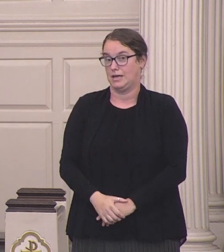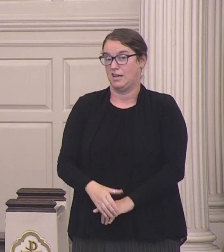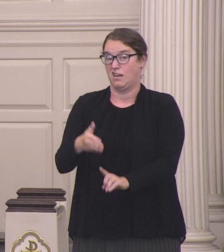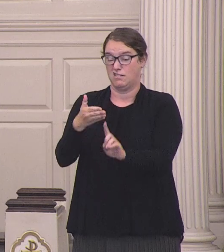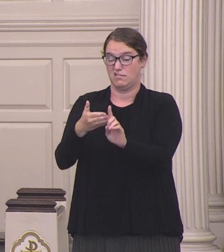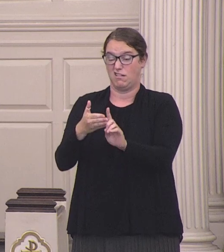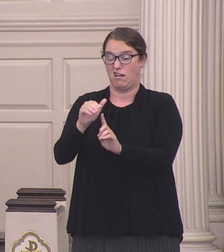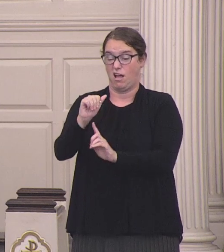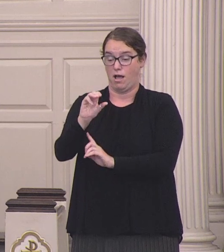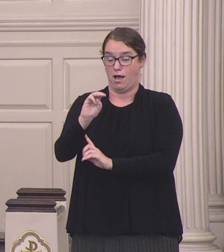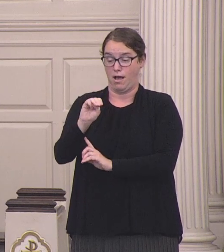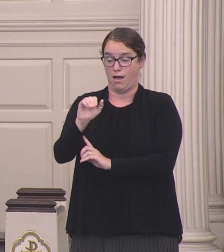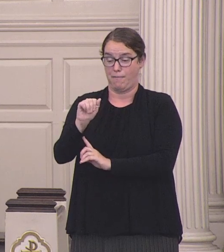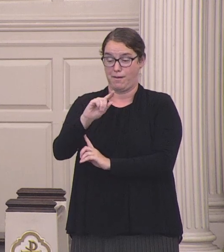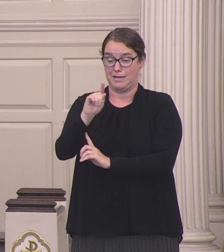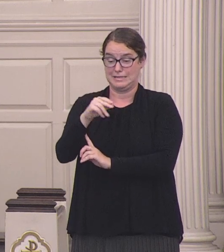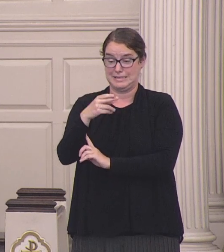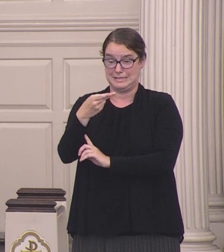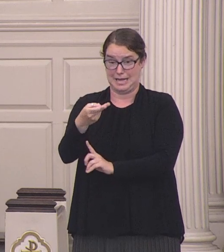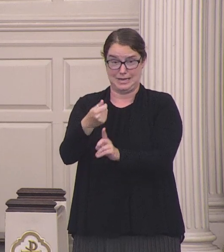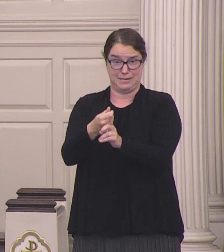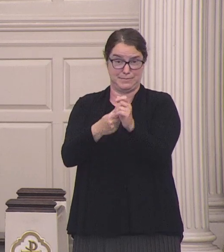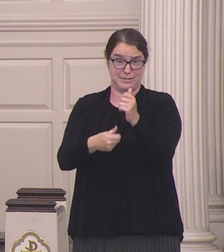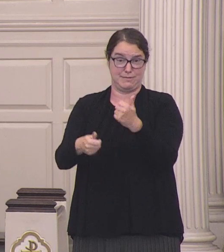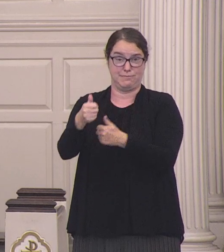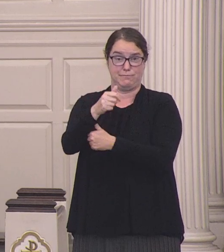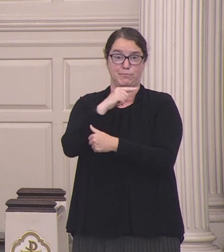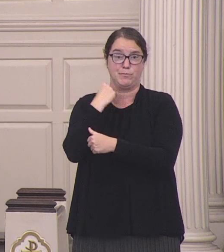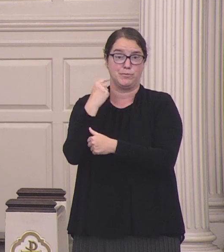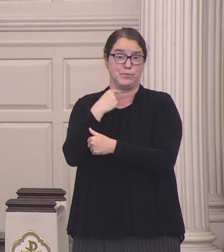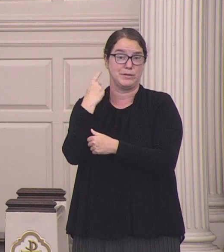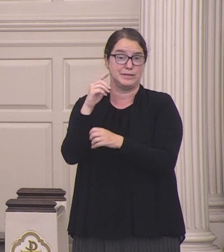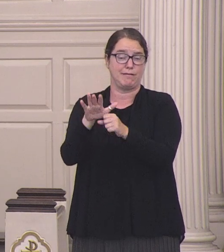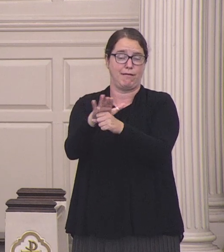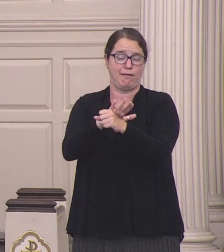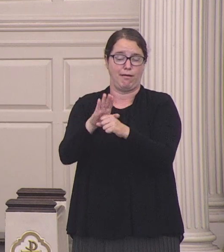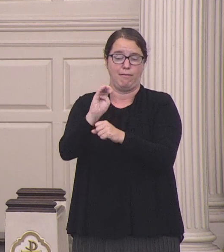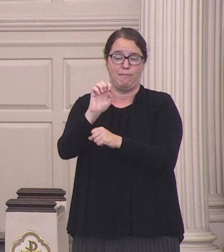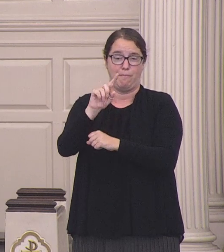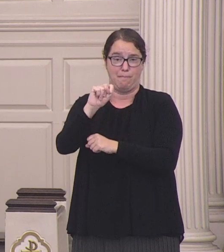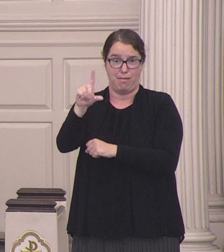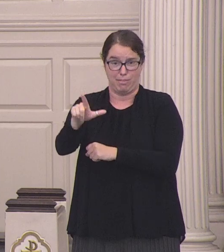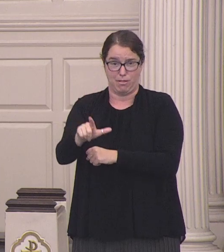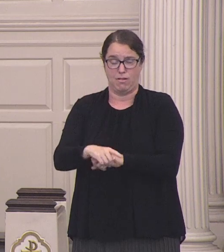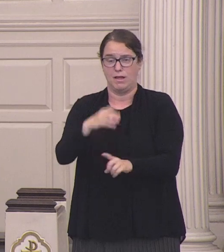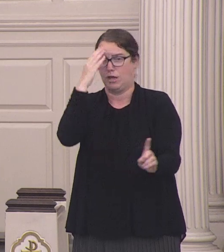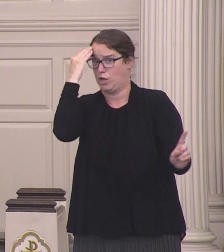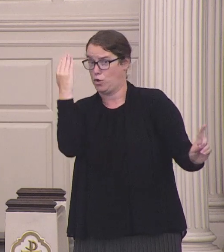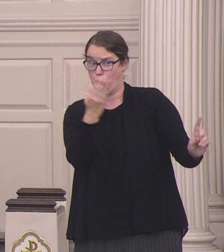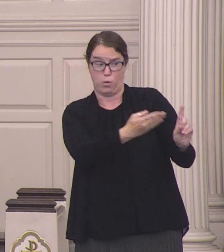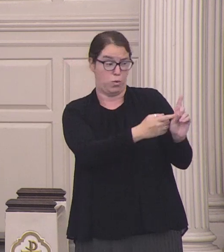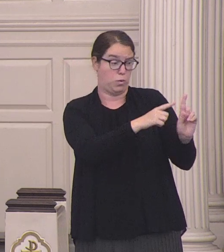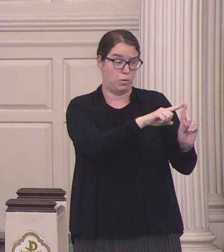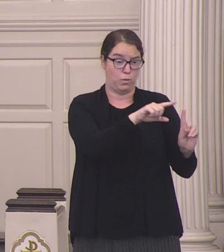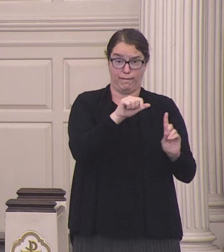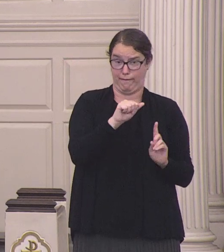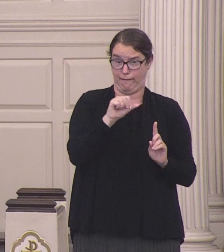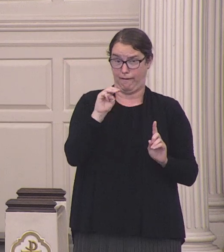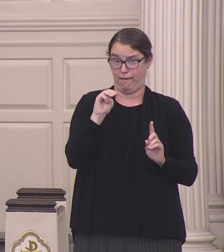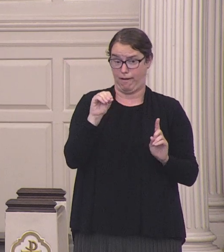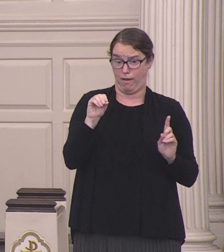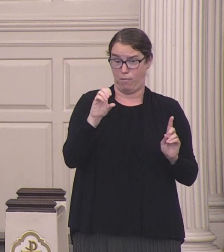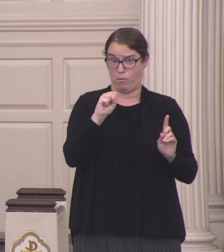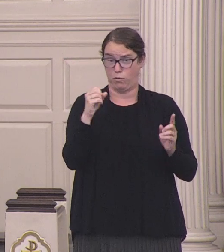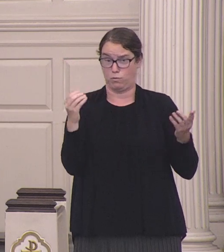Amaziah, priest of Bethel, said to Amos, "Off with you, visionary. Flee to the land of